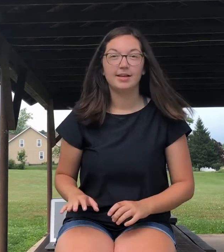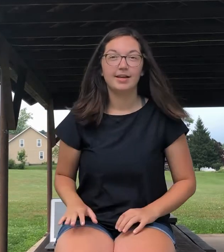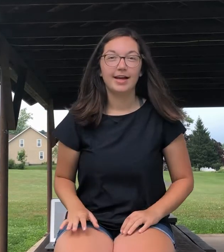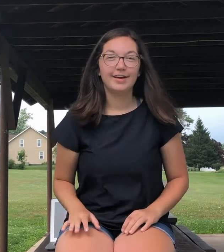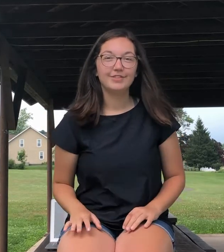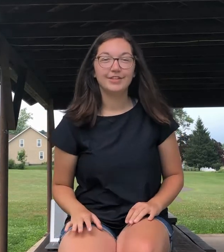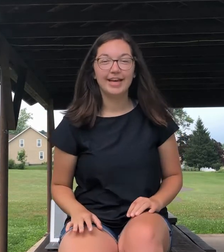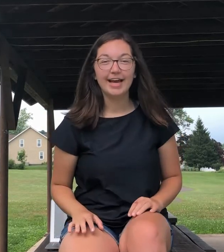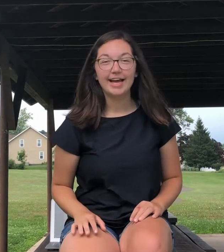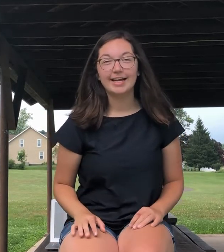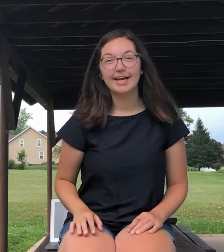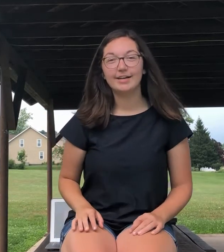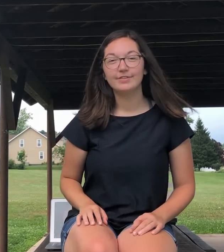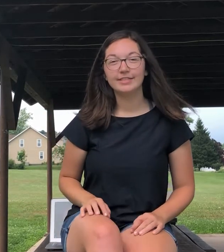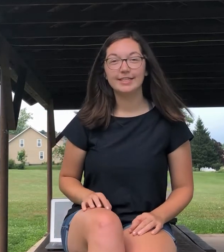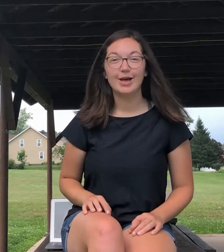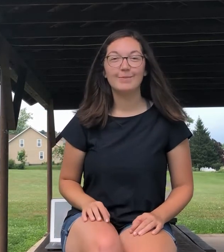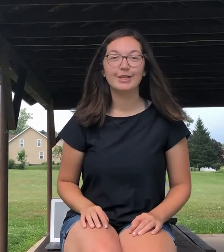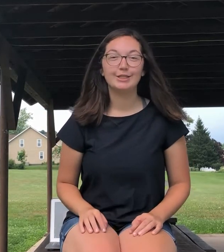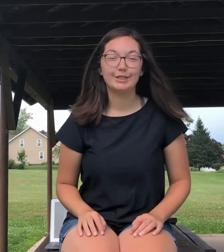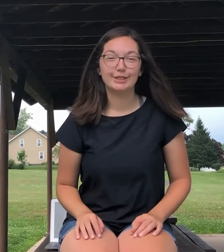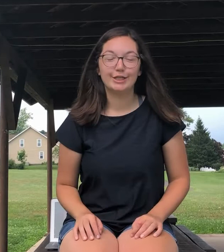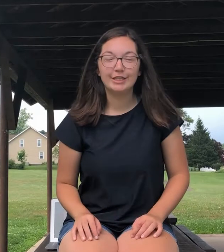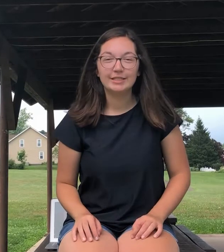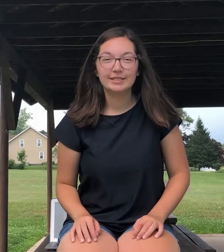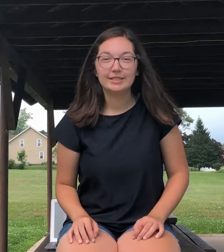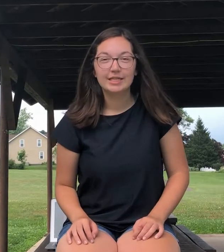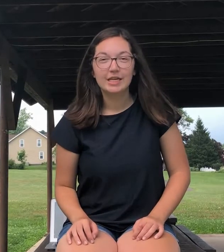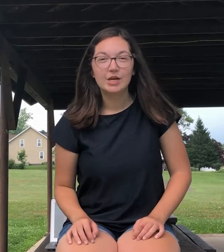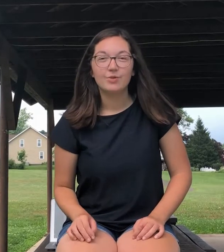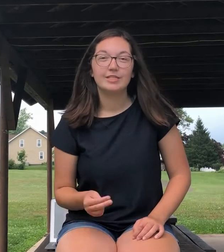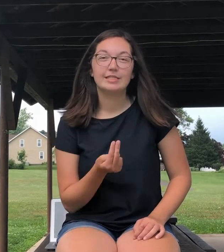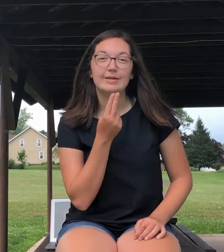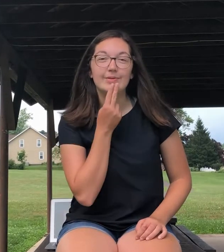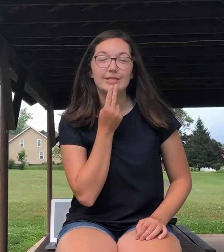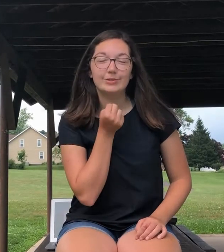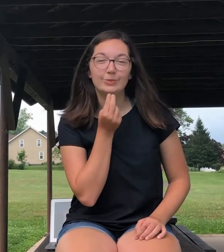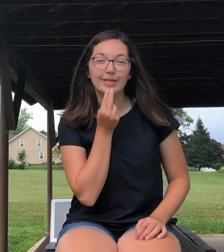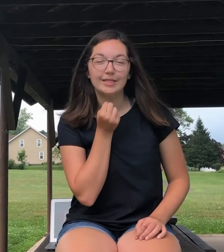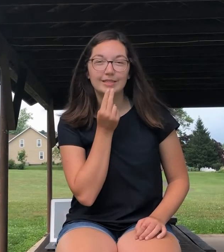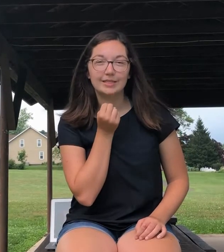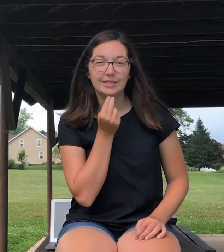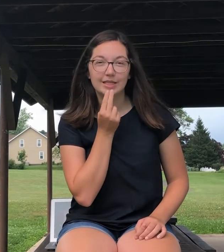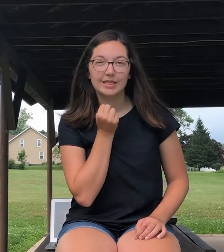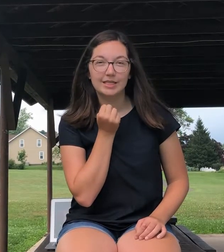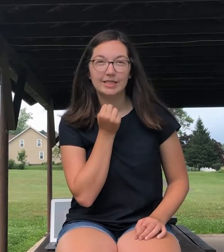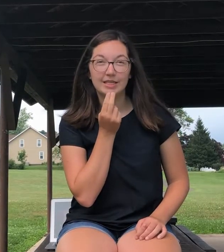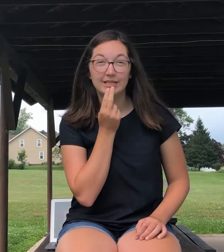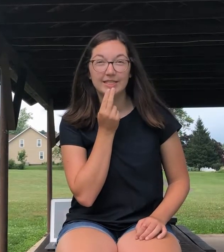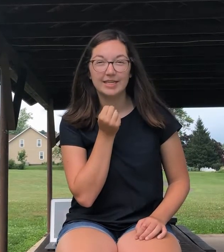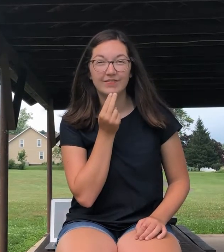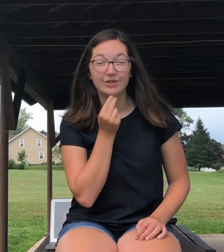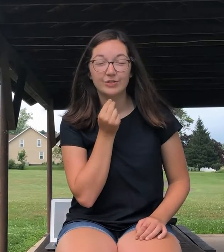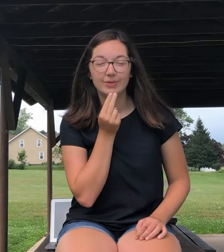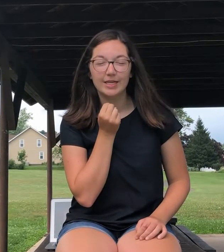After that, I have some desserts, which is going to be sweets. That's the sign for sweet.